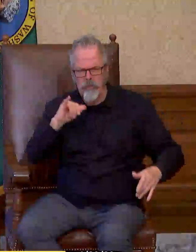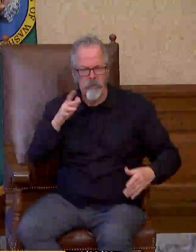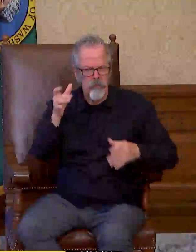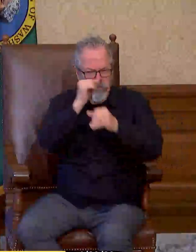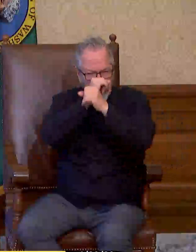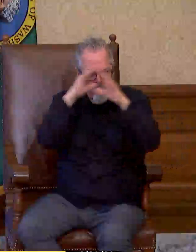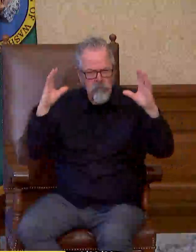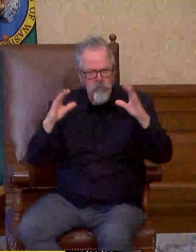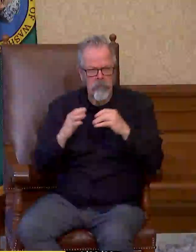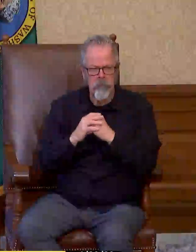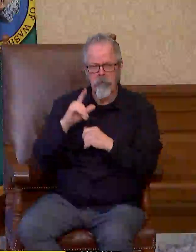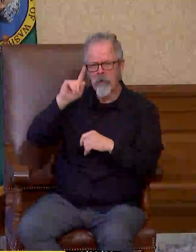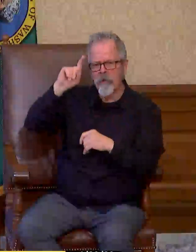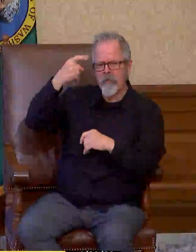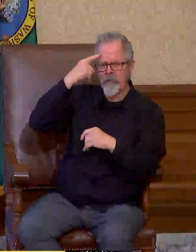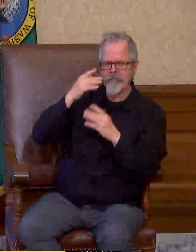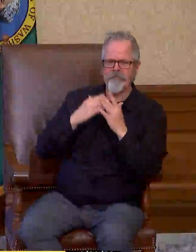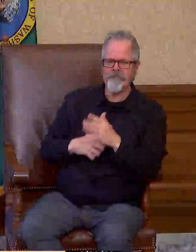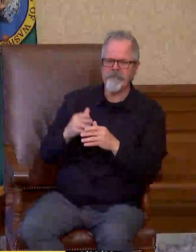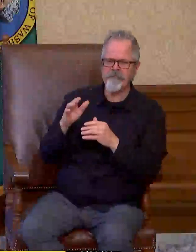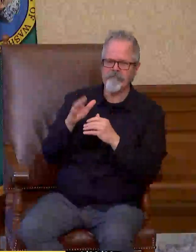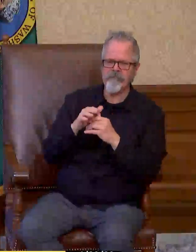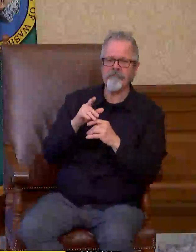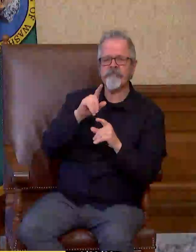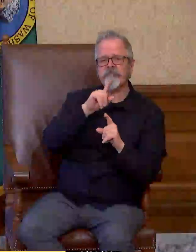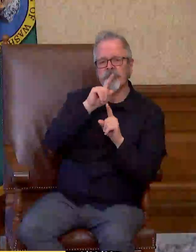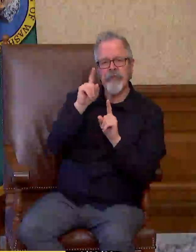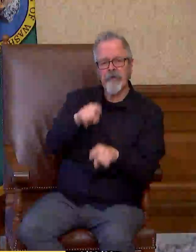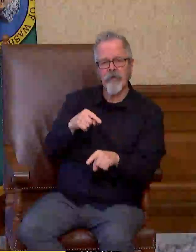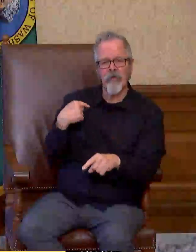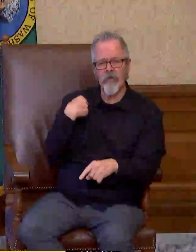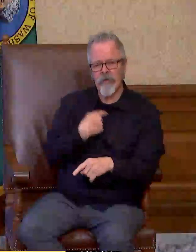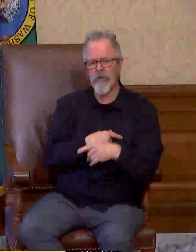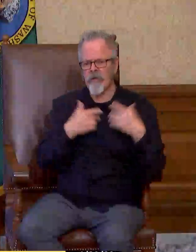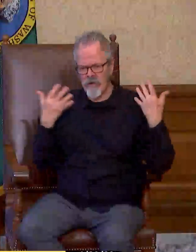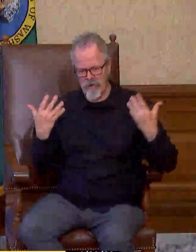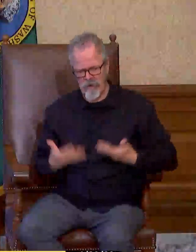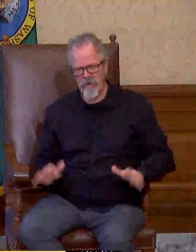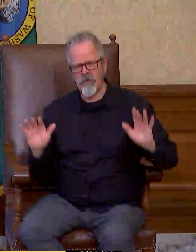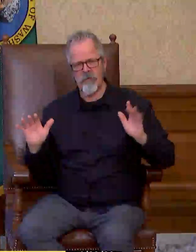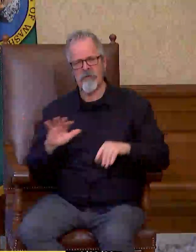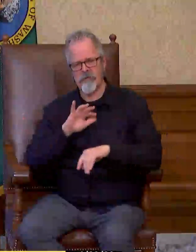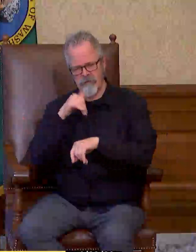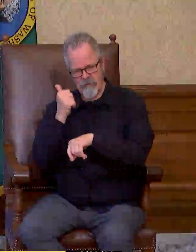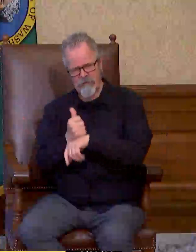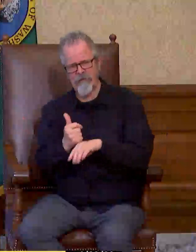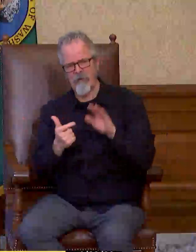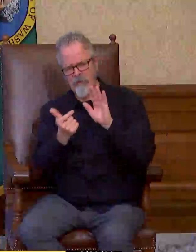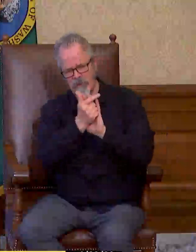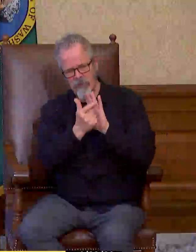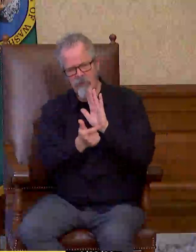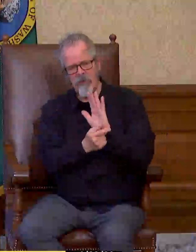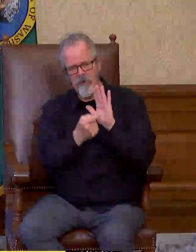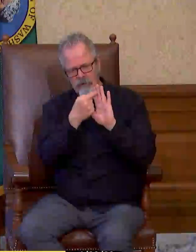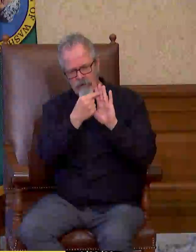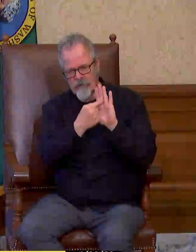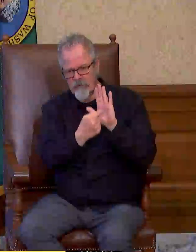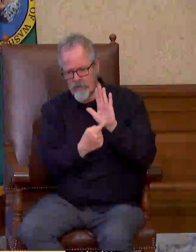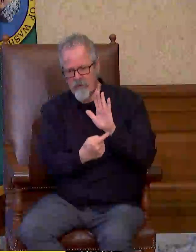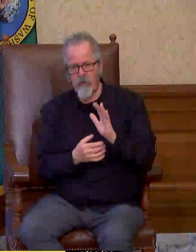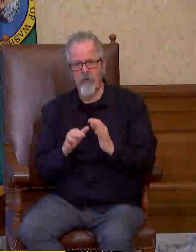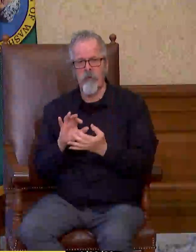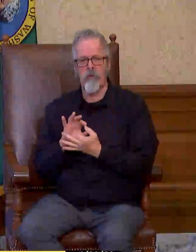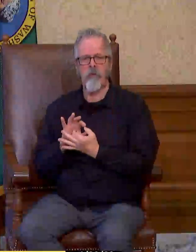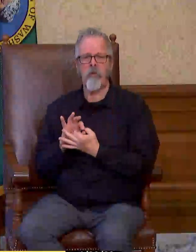Washington. For instance, in construction work, when we opened up construction, it was with an order that people would